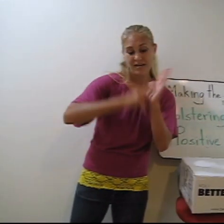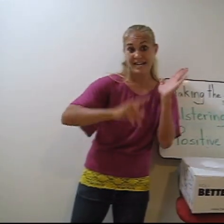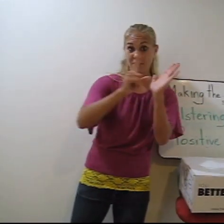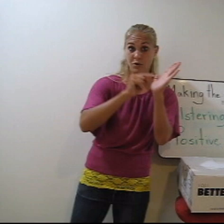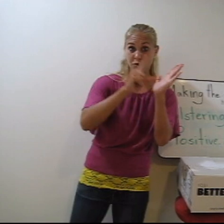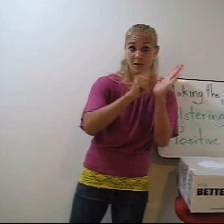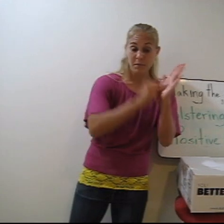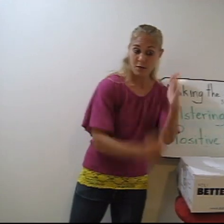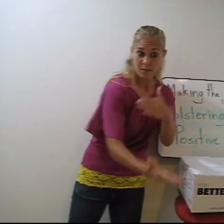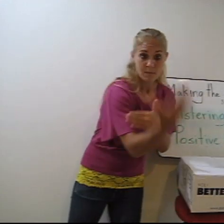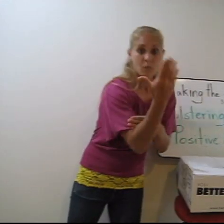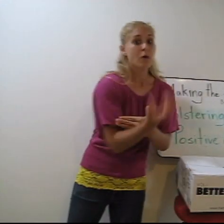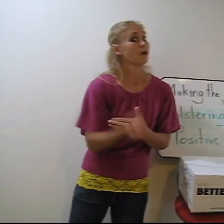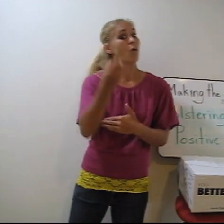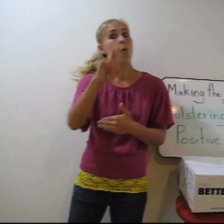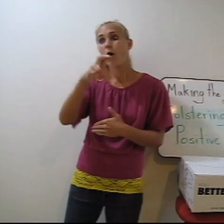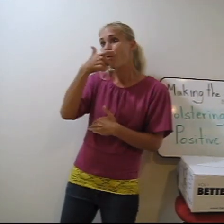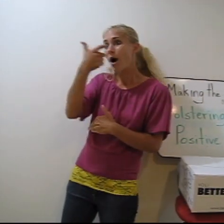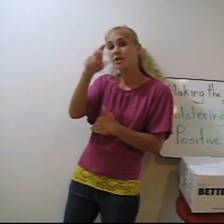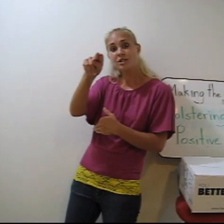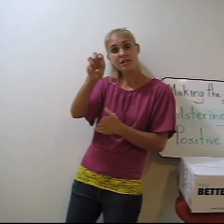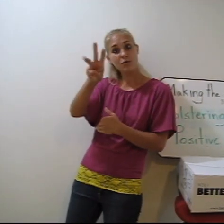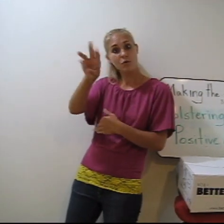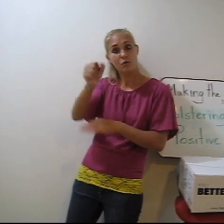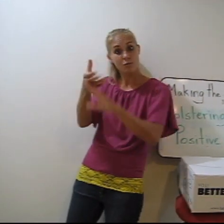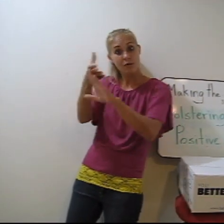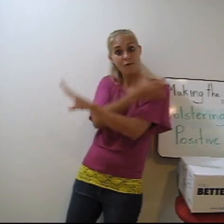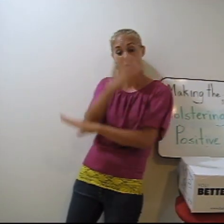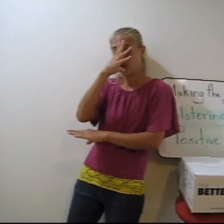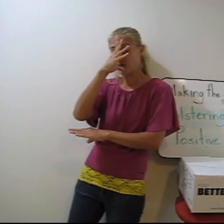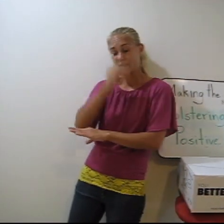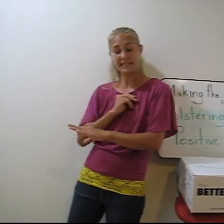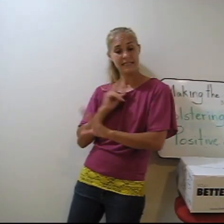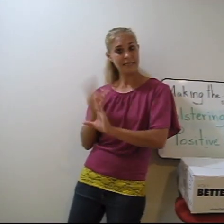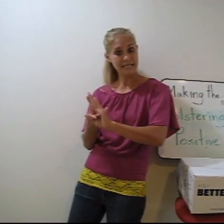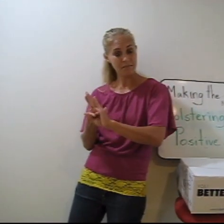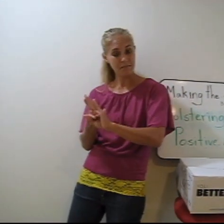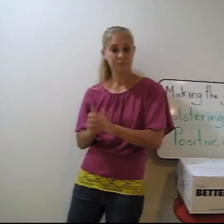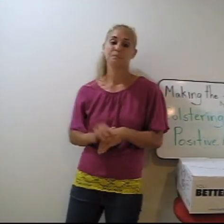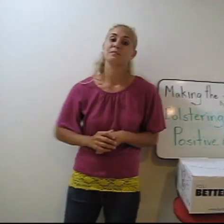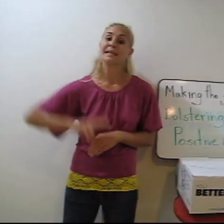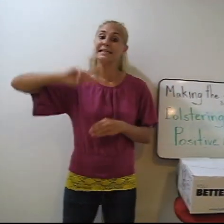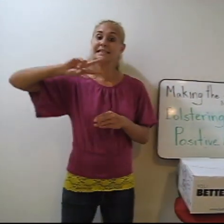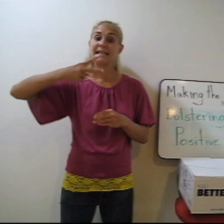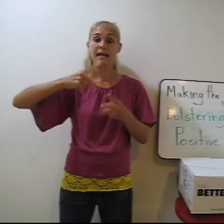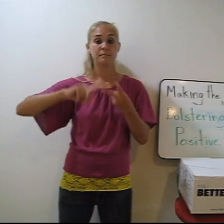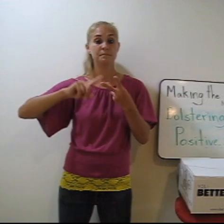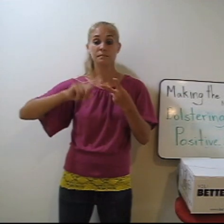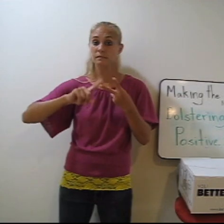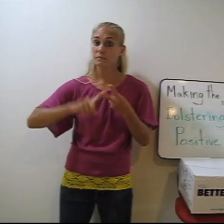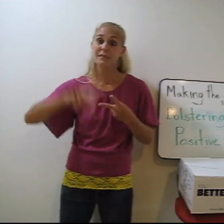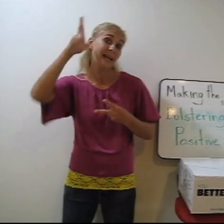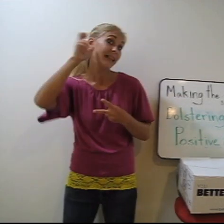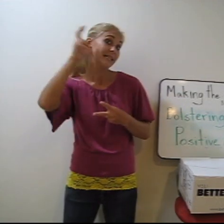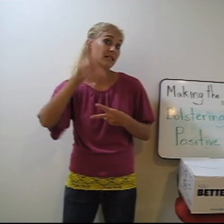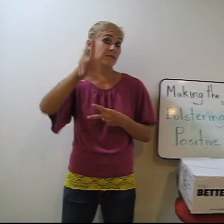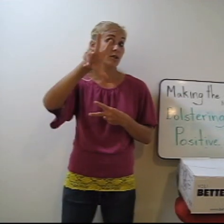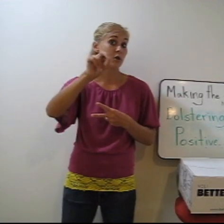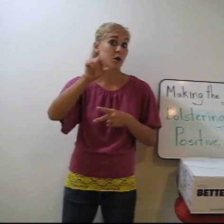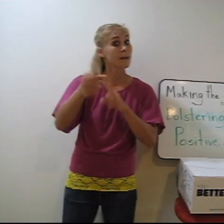get up, or watching the 10 o'clock news just before you go to bed. Secondly, listen to 30 minutes of an instructional audio